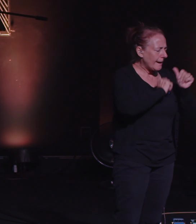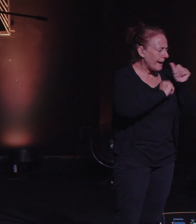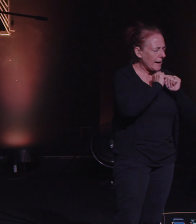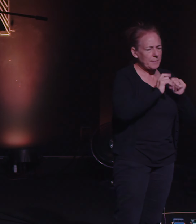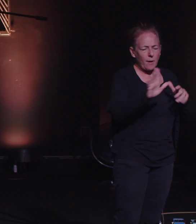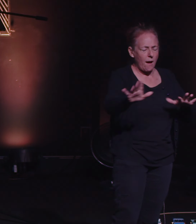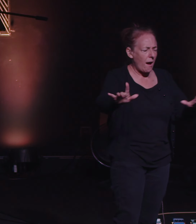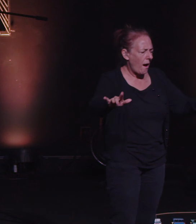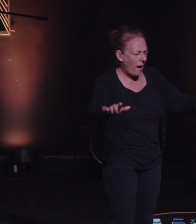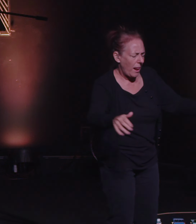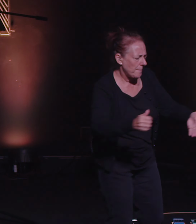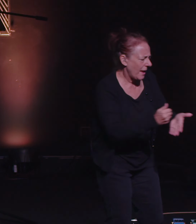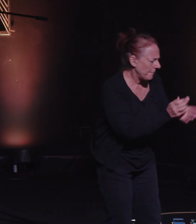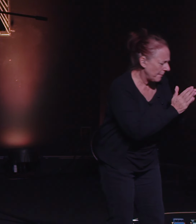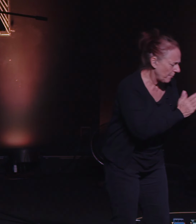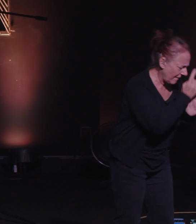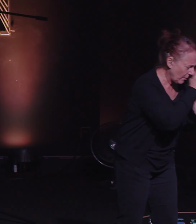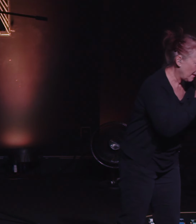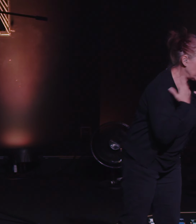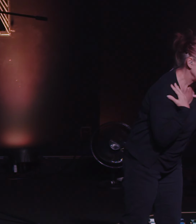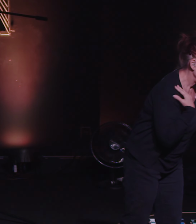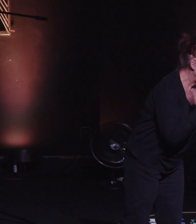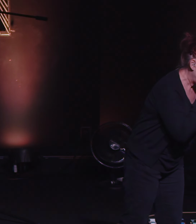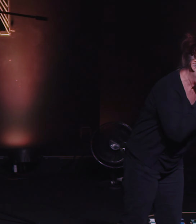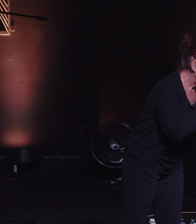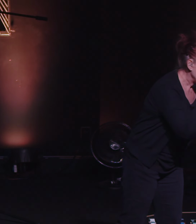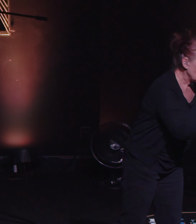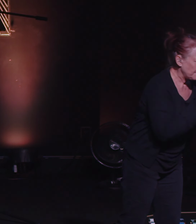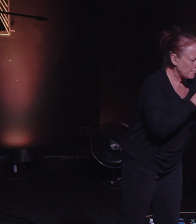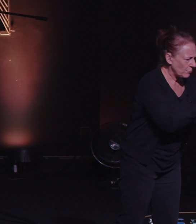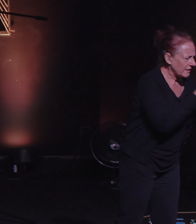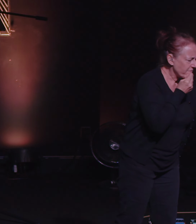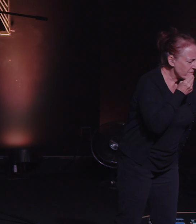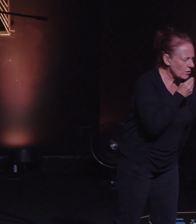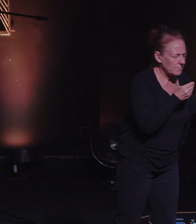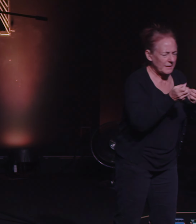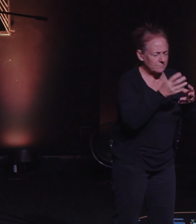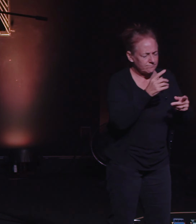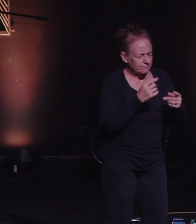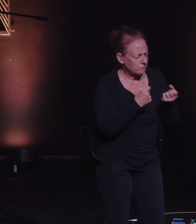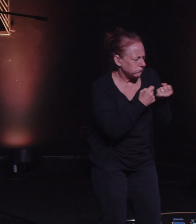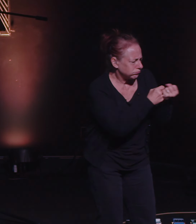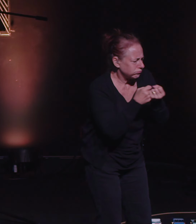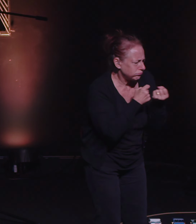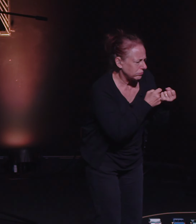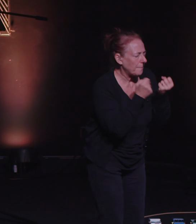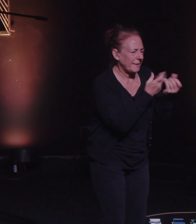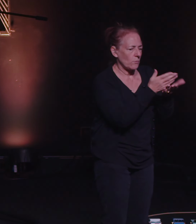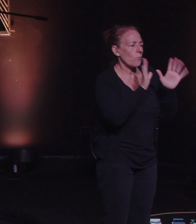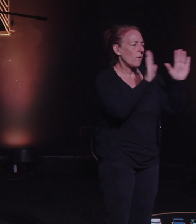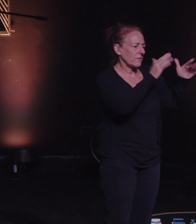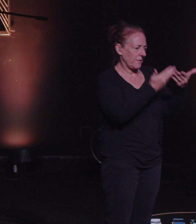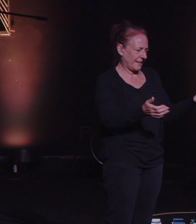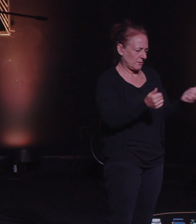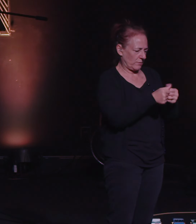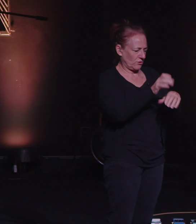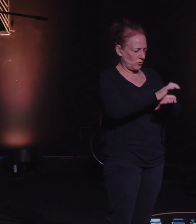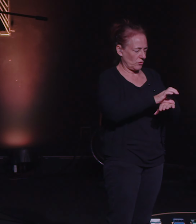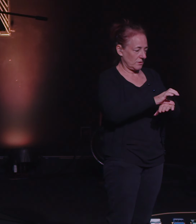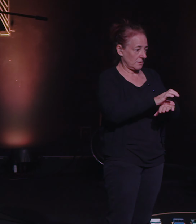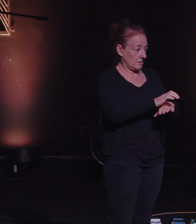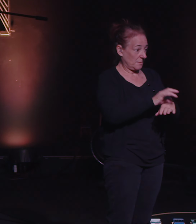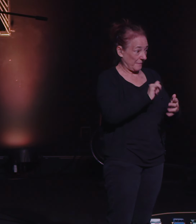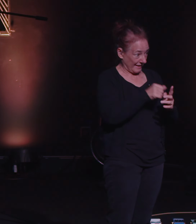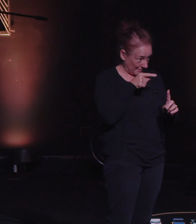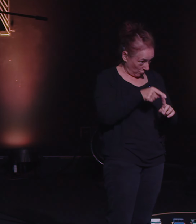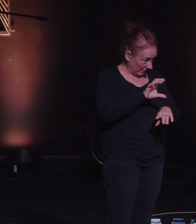you, there are people who are here who will walk with you. There's a lot of brotherhood and sisterhood, and there's so many great things. But that is not the point of